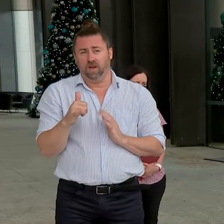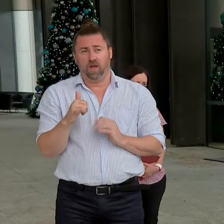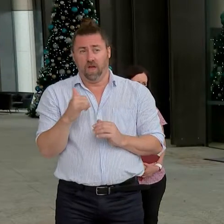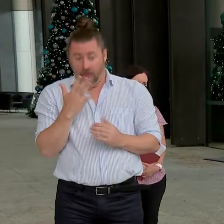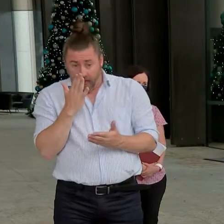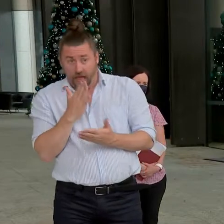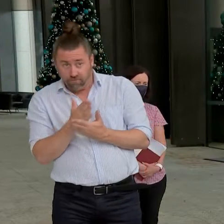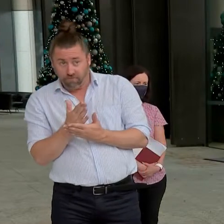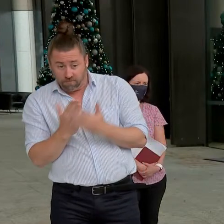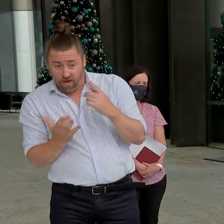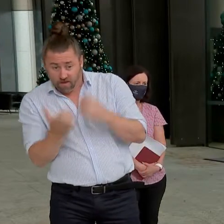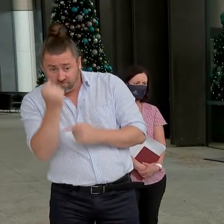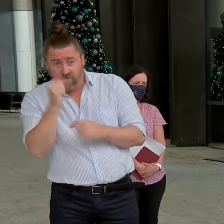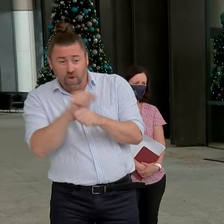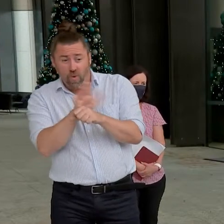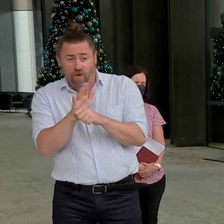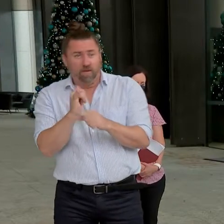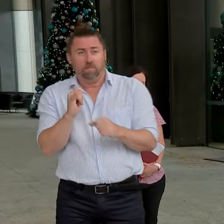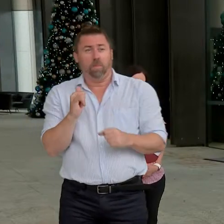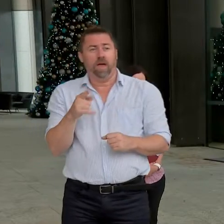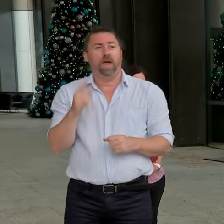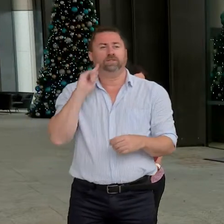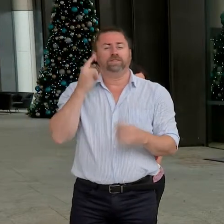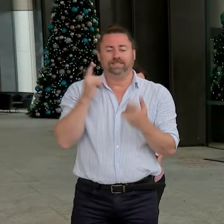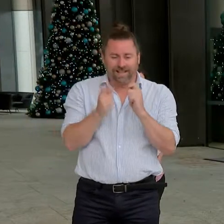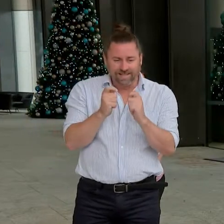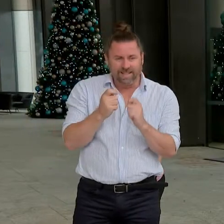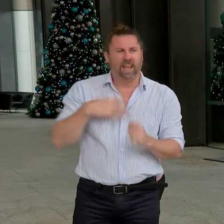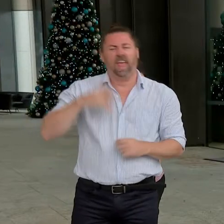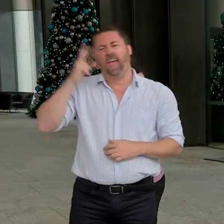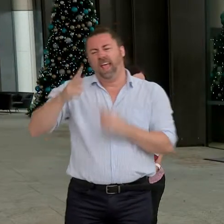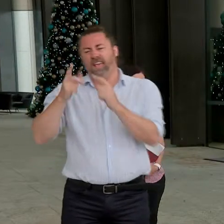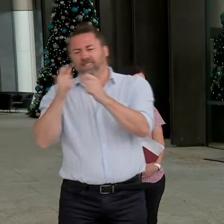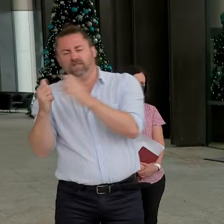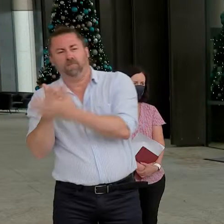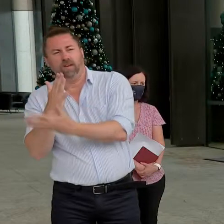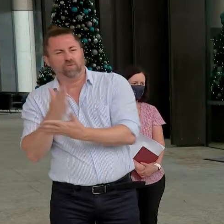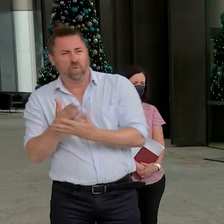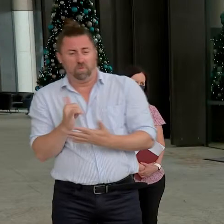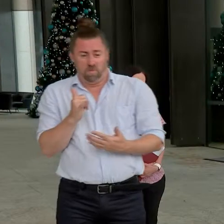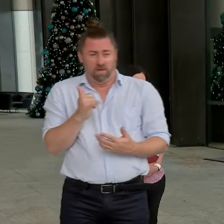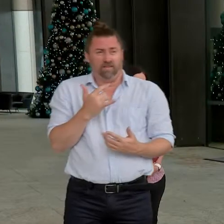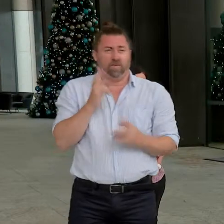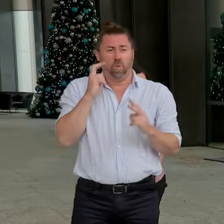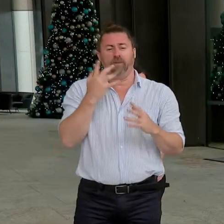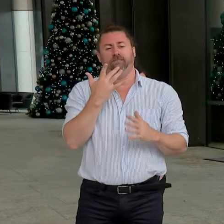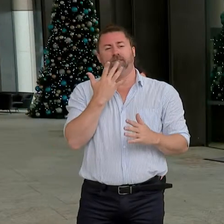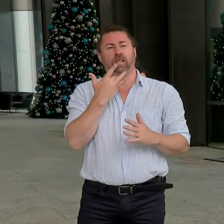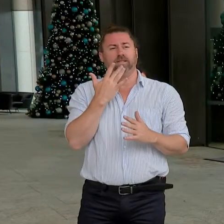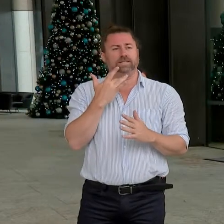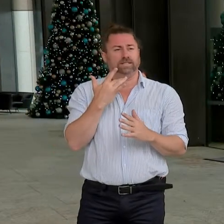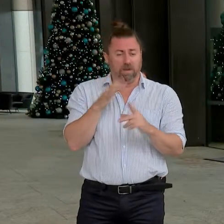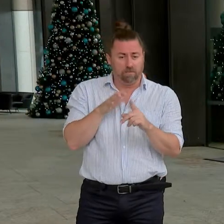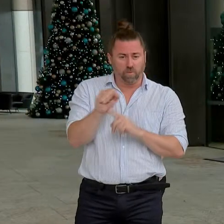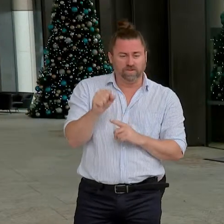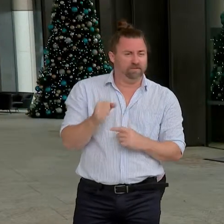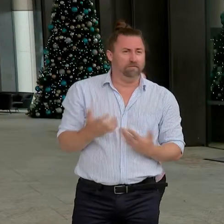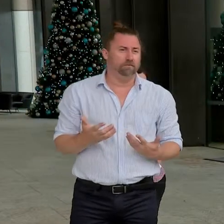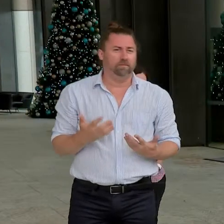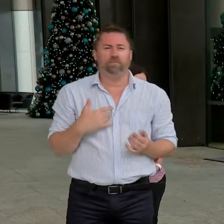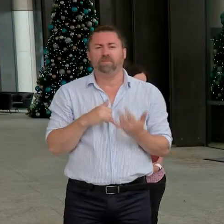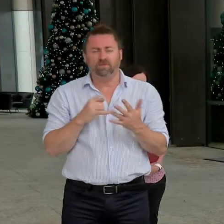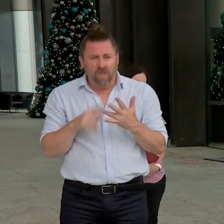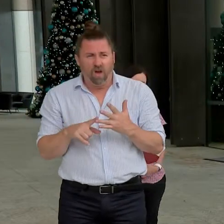well. So the positivity rate in this second test taken on day 5 has proven to be extremely